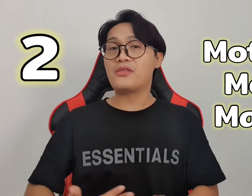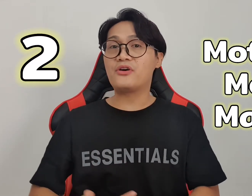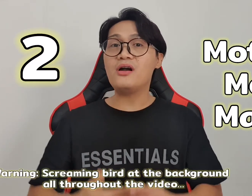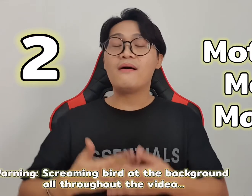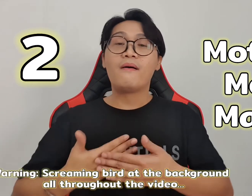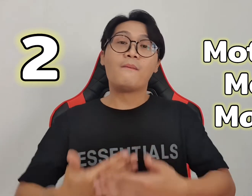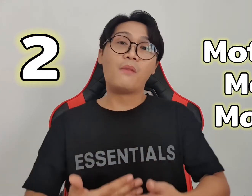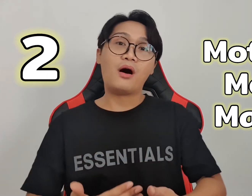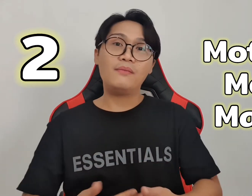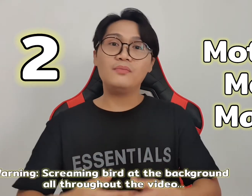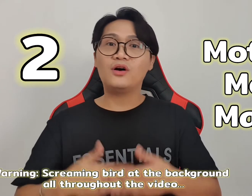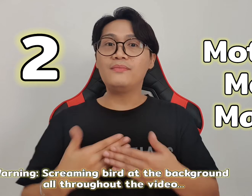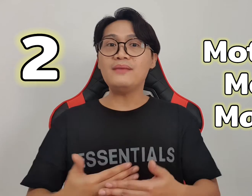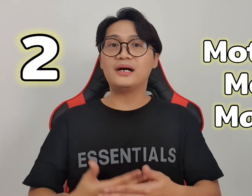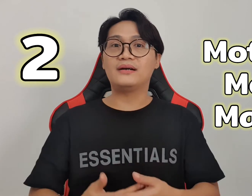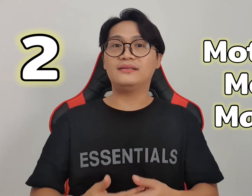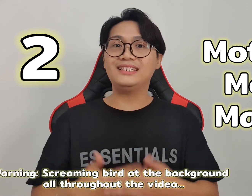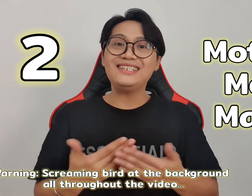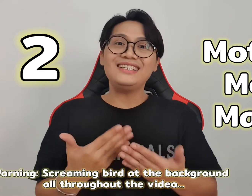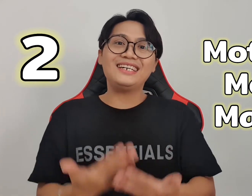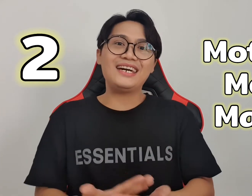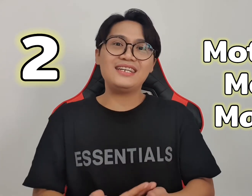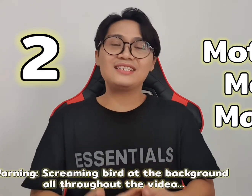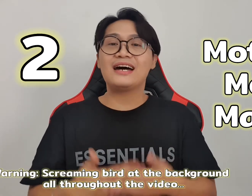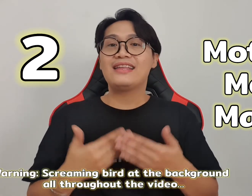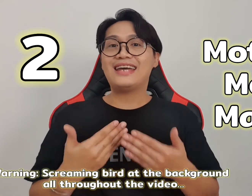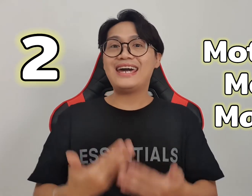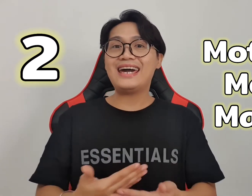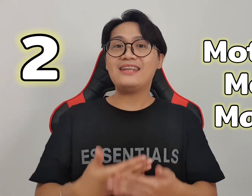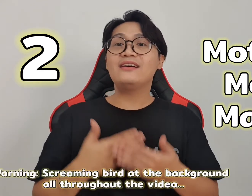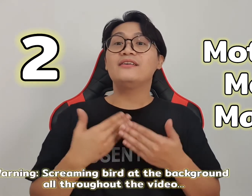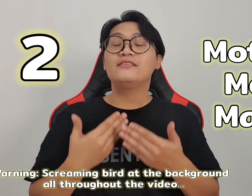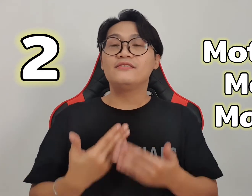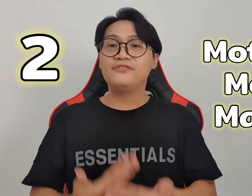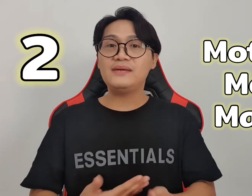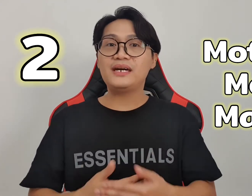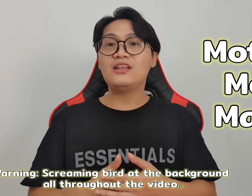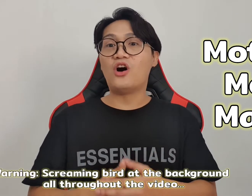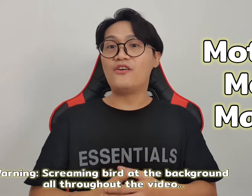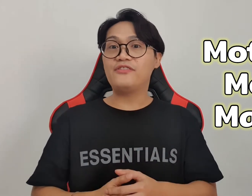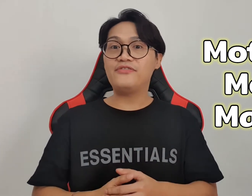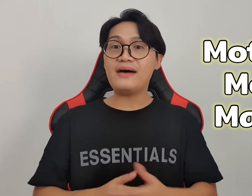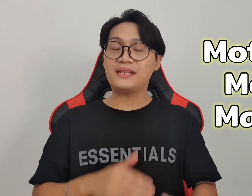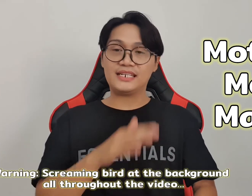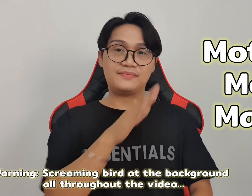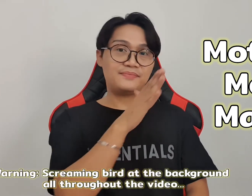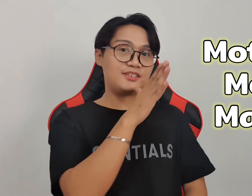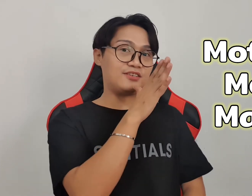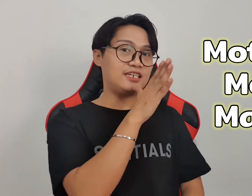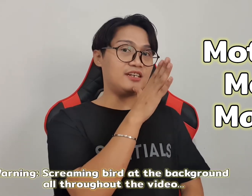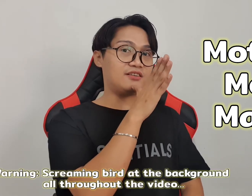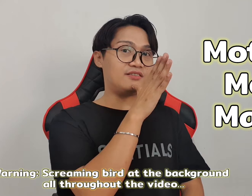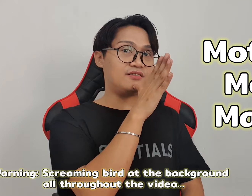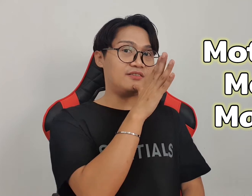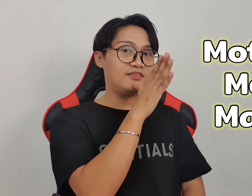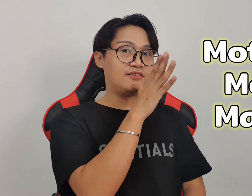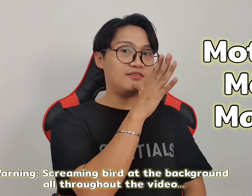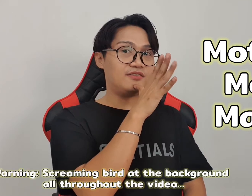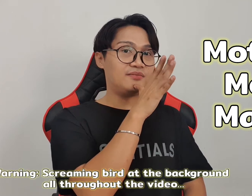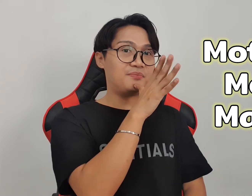mother, mom, or mama. This indicates the head female of the family. So here,